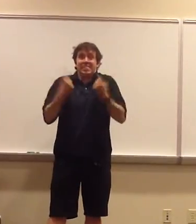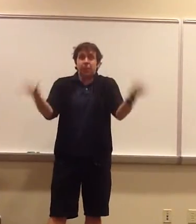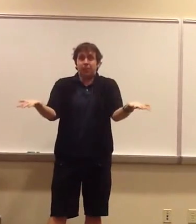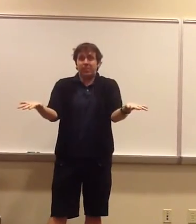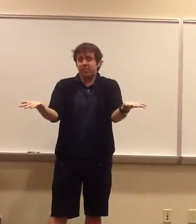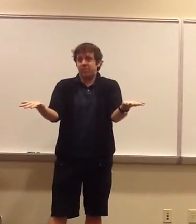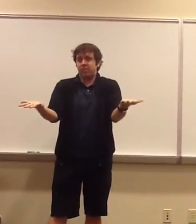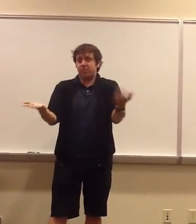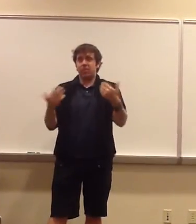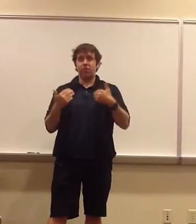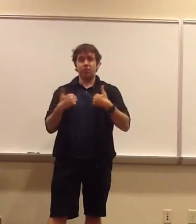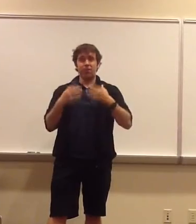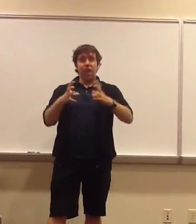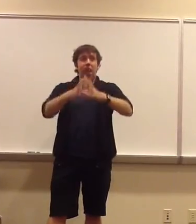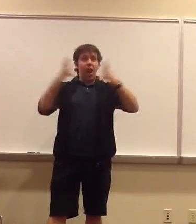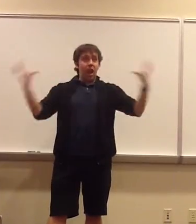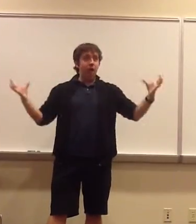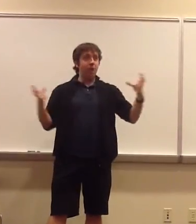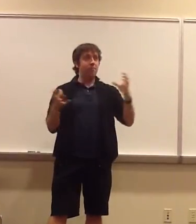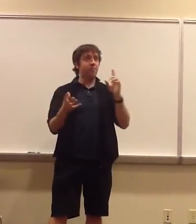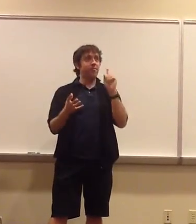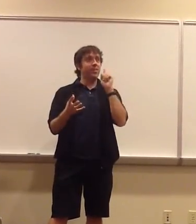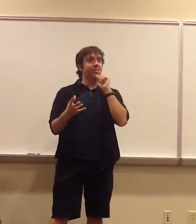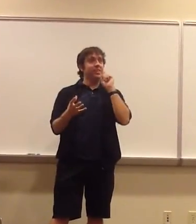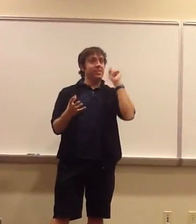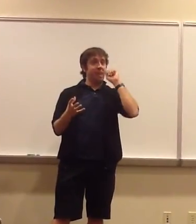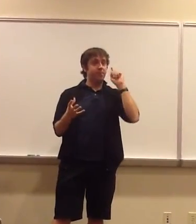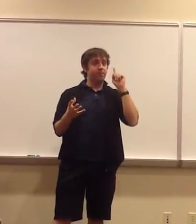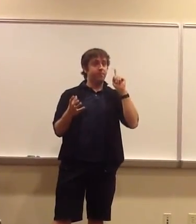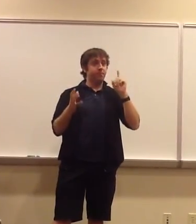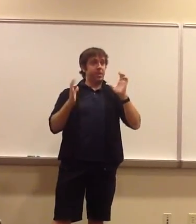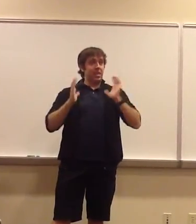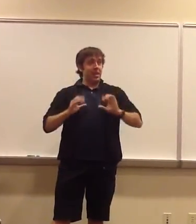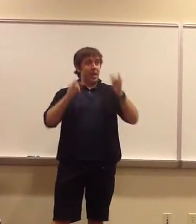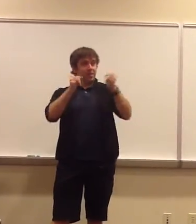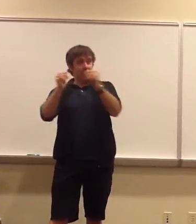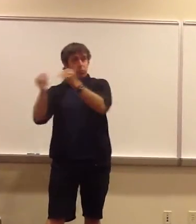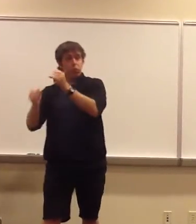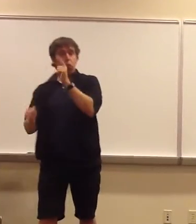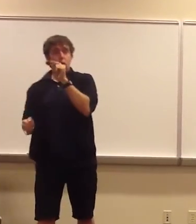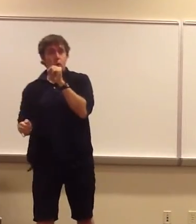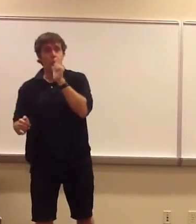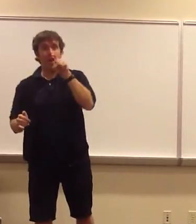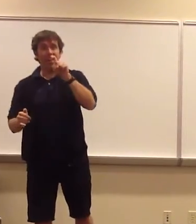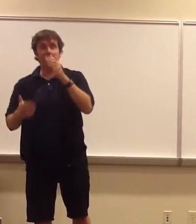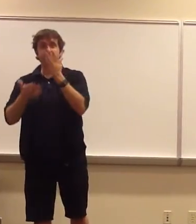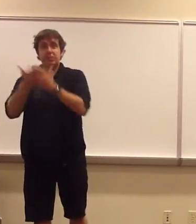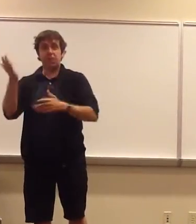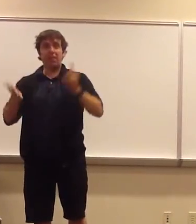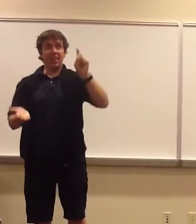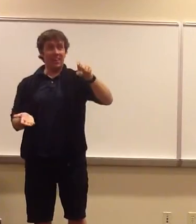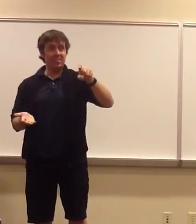we are looking for services to be established, more services, centralized services.